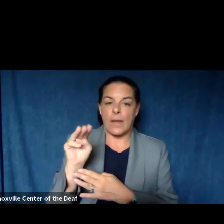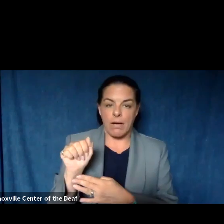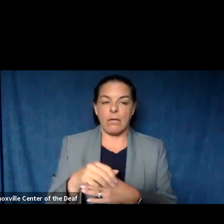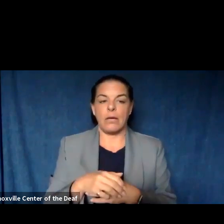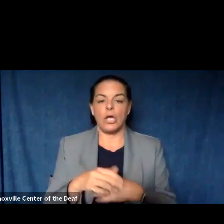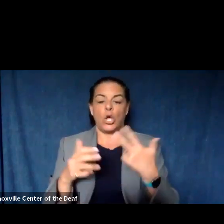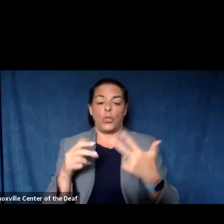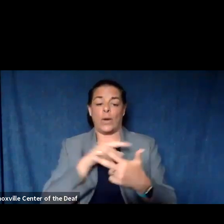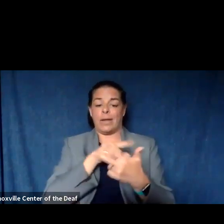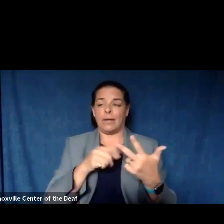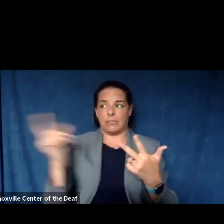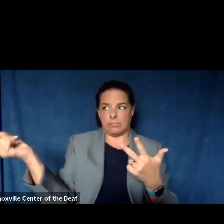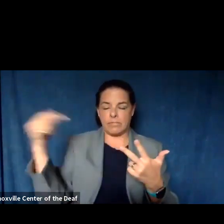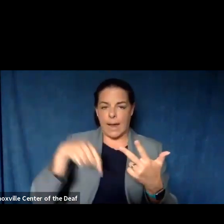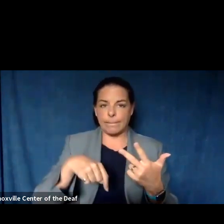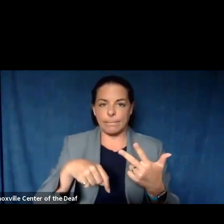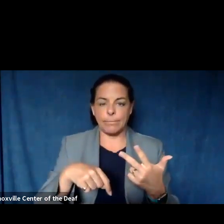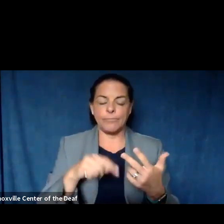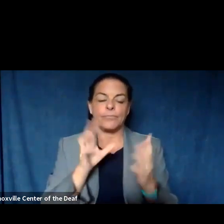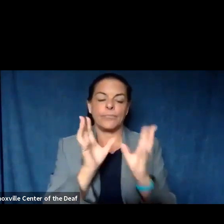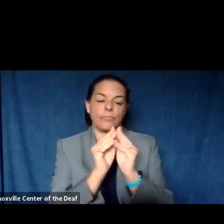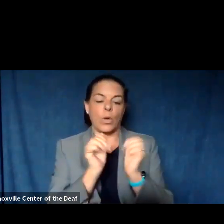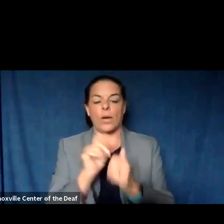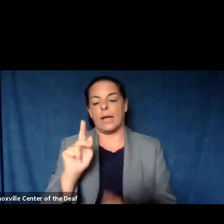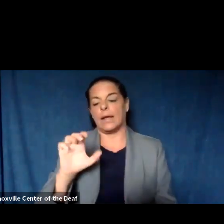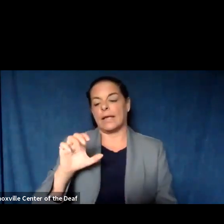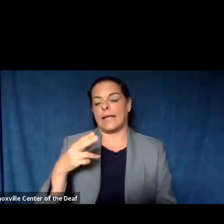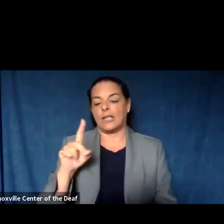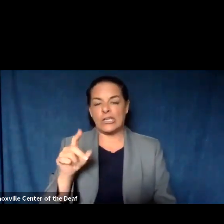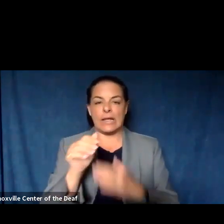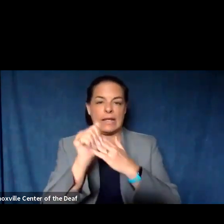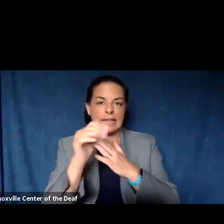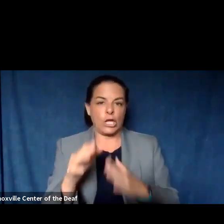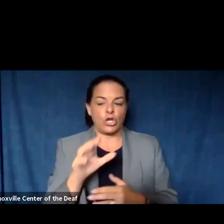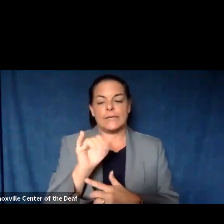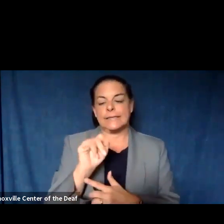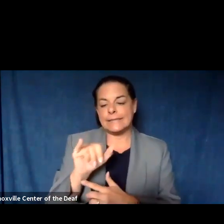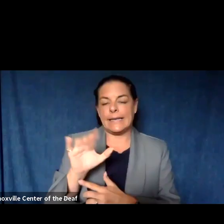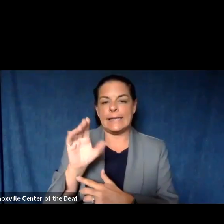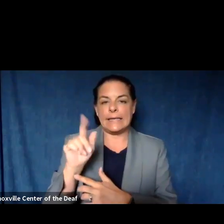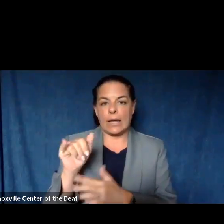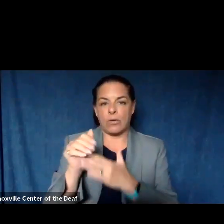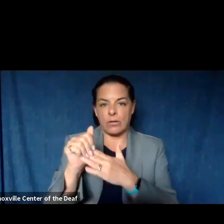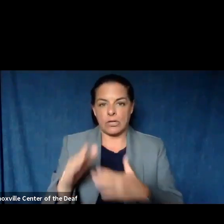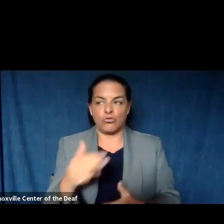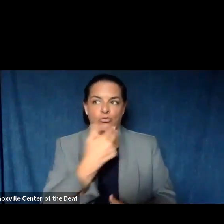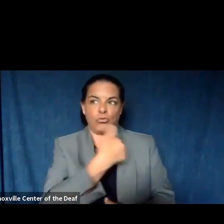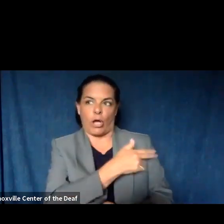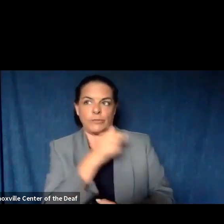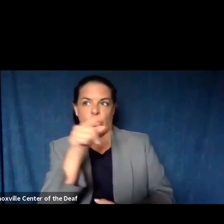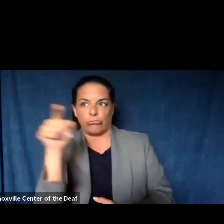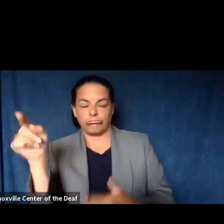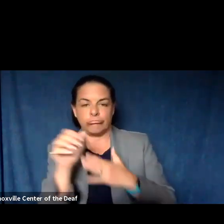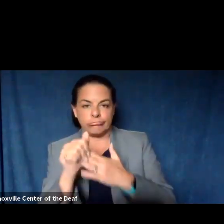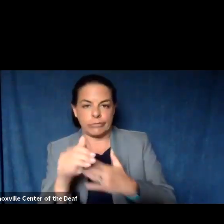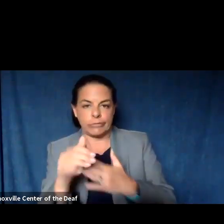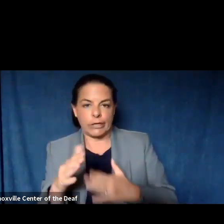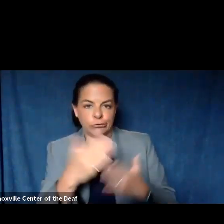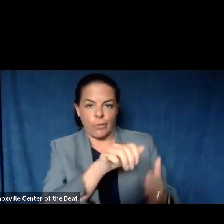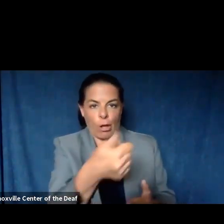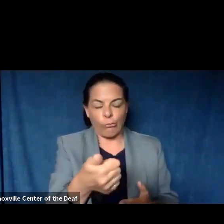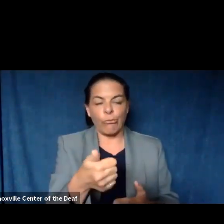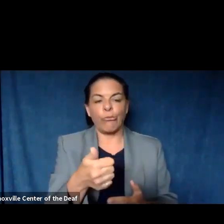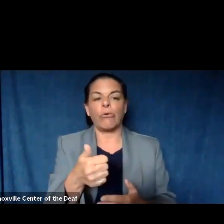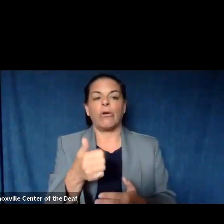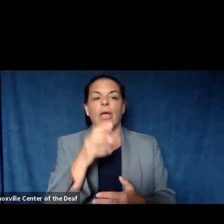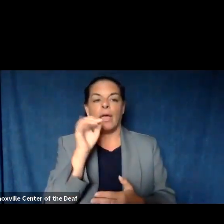them came here and met with KCHD leadership and city and county leadership and the hospital leadership and some others. And that's where